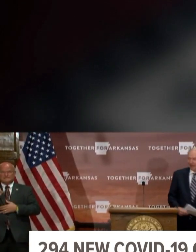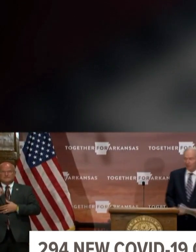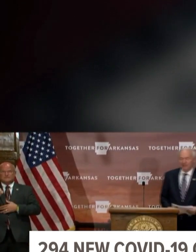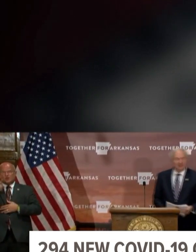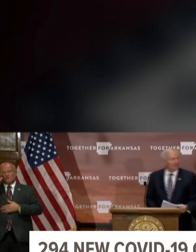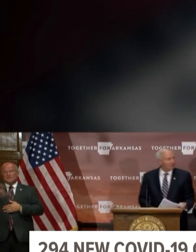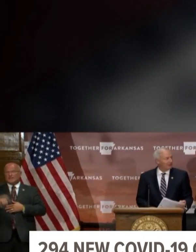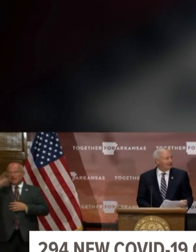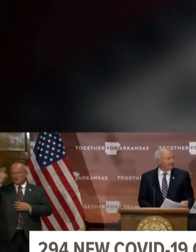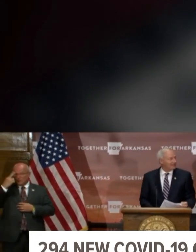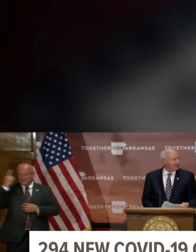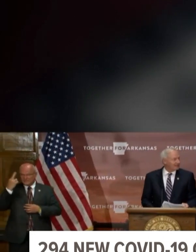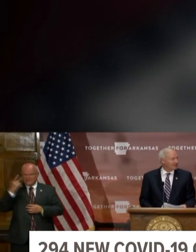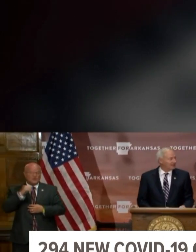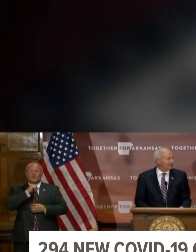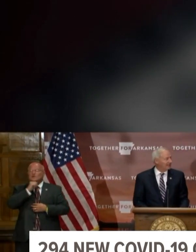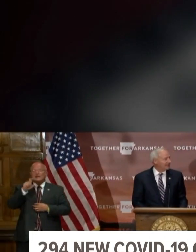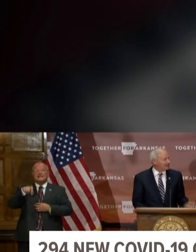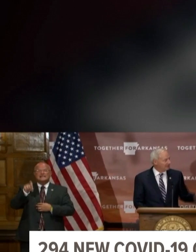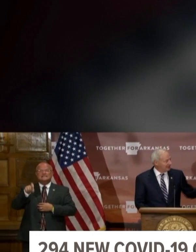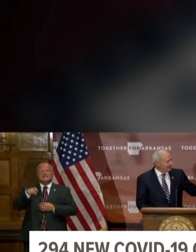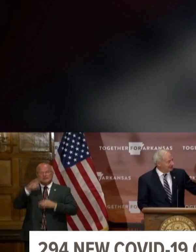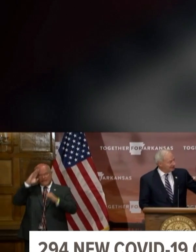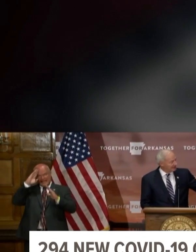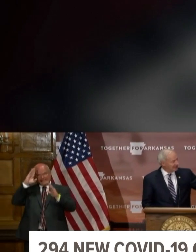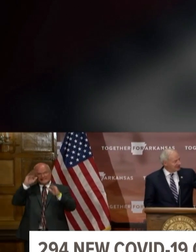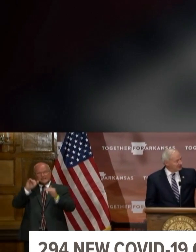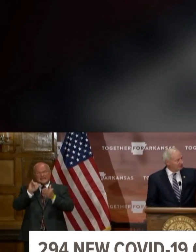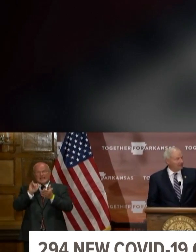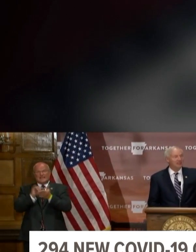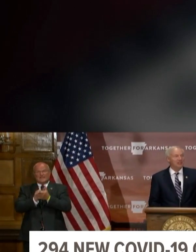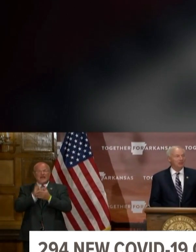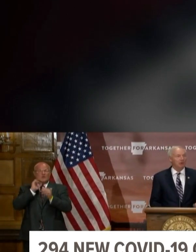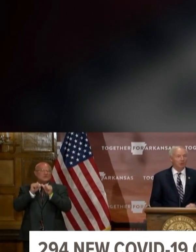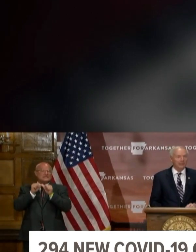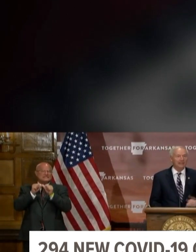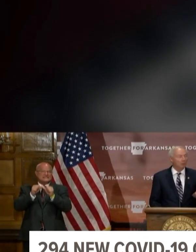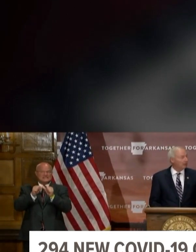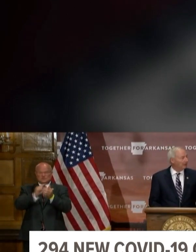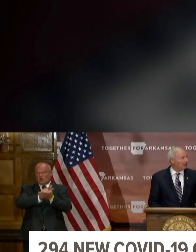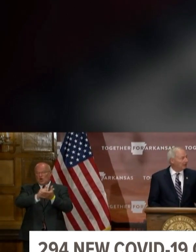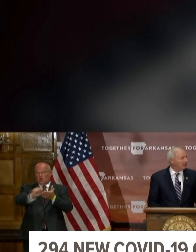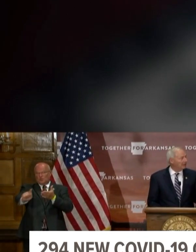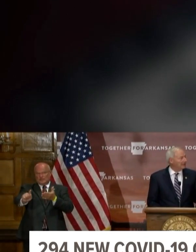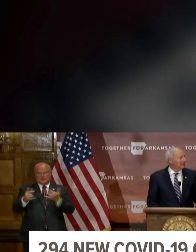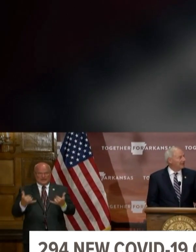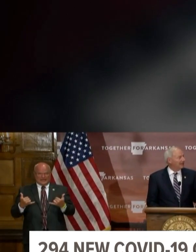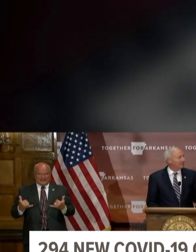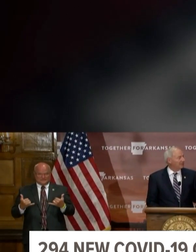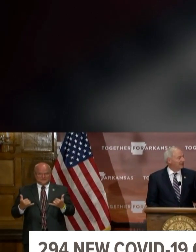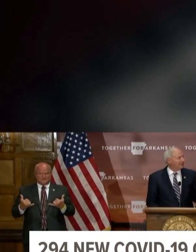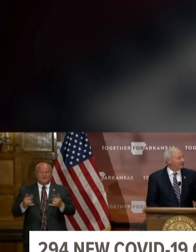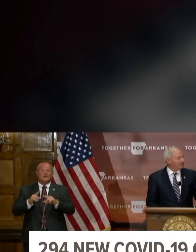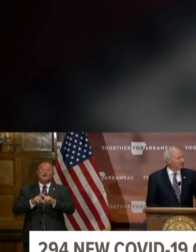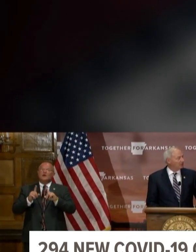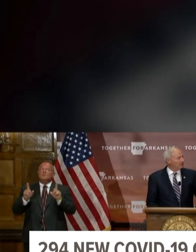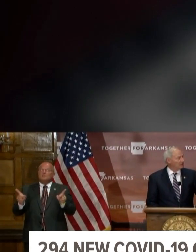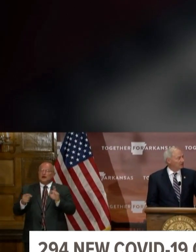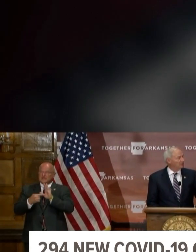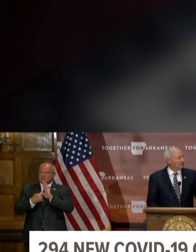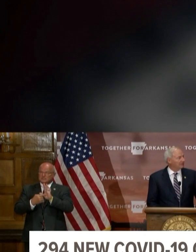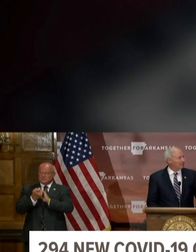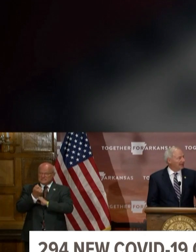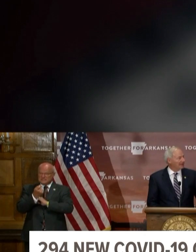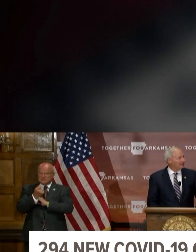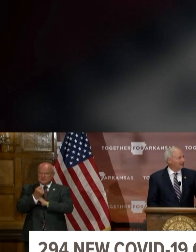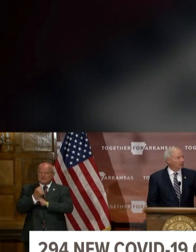for that reason, we're not necessarily anticipating that that is going to continue all week where we are. But it does show us a